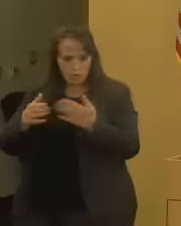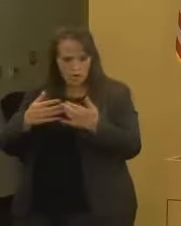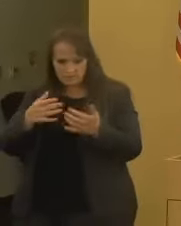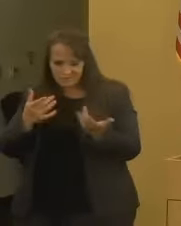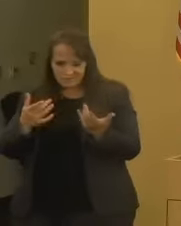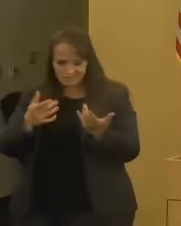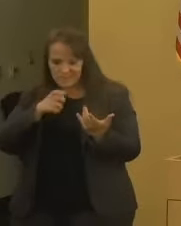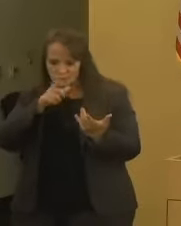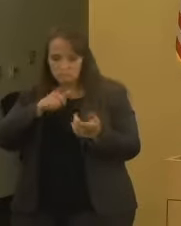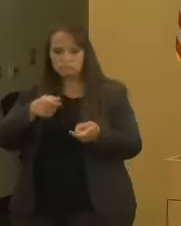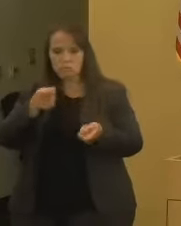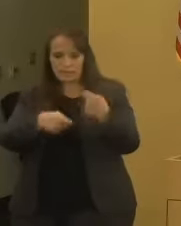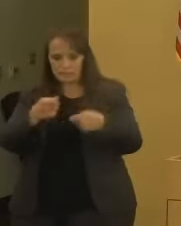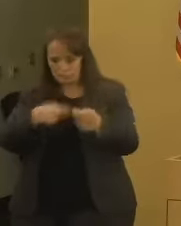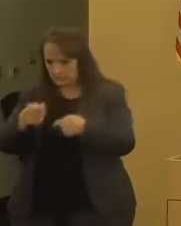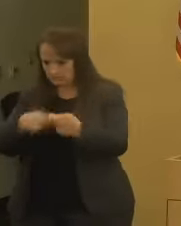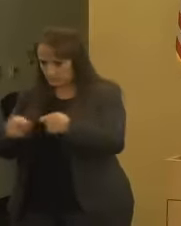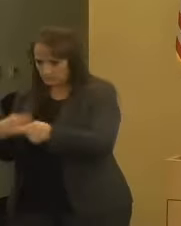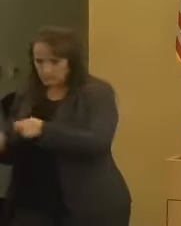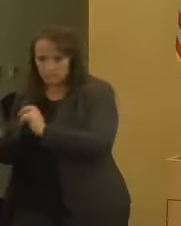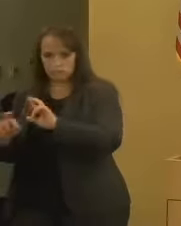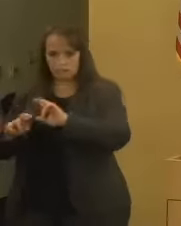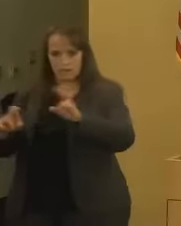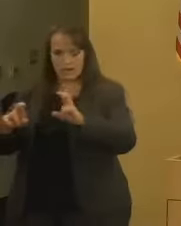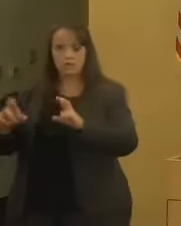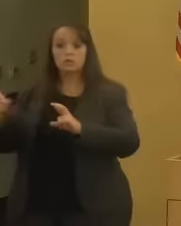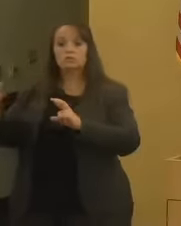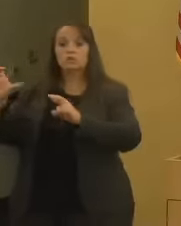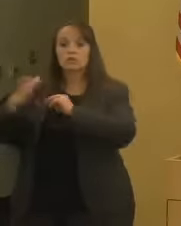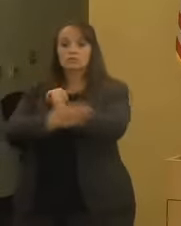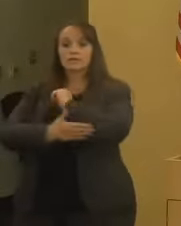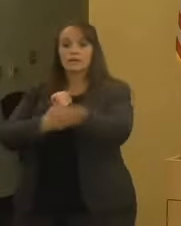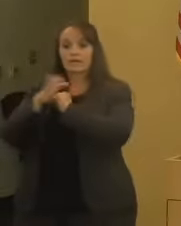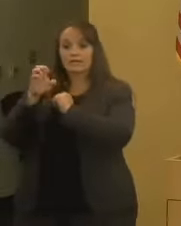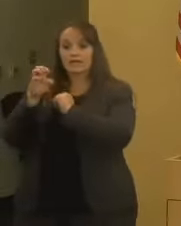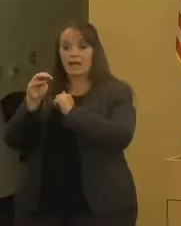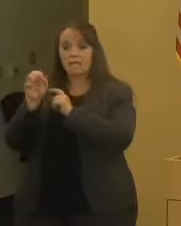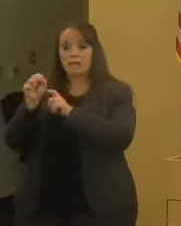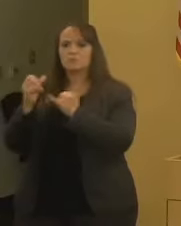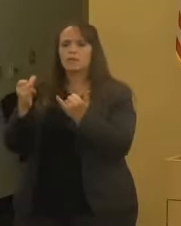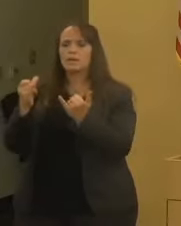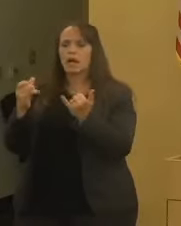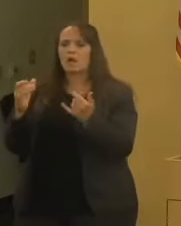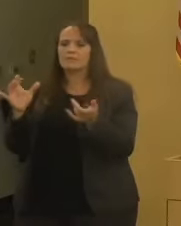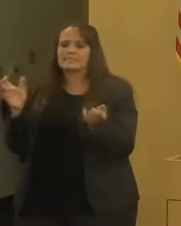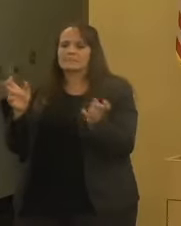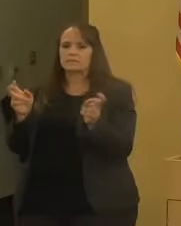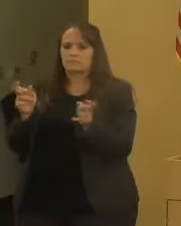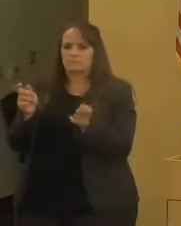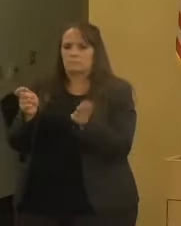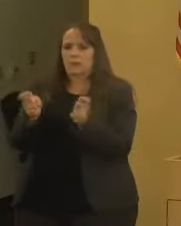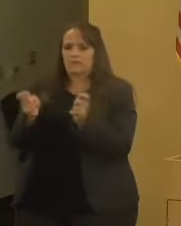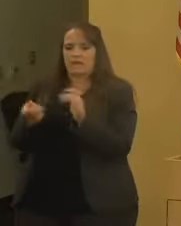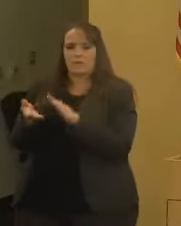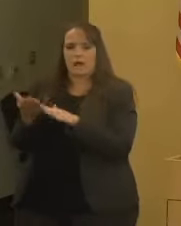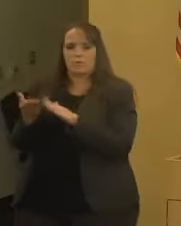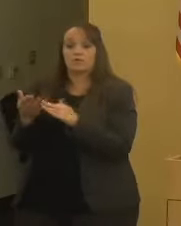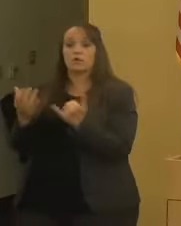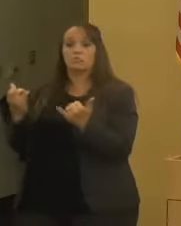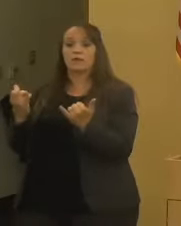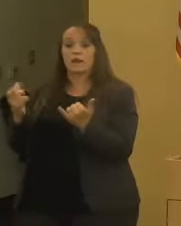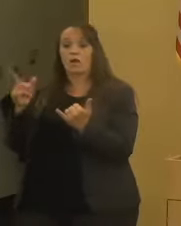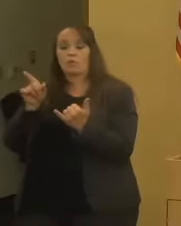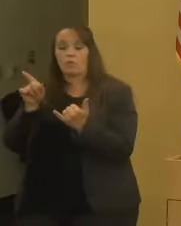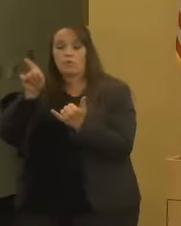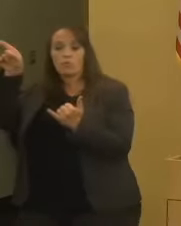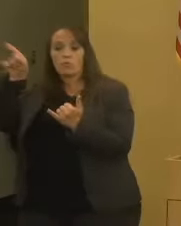storm. Charleston County EMS is currently under modified operations, especially with the lane reversals. They are transporting